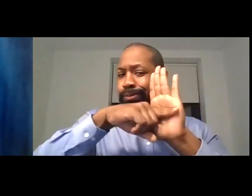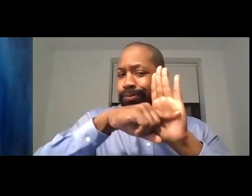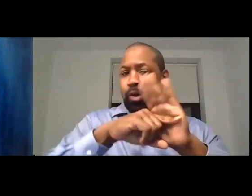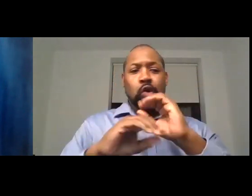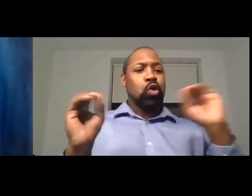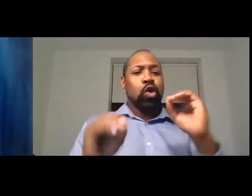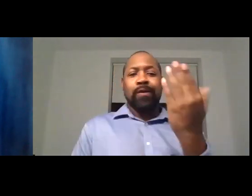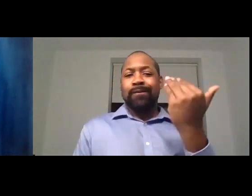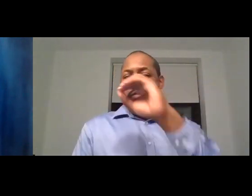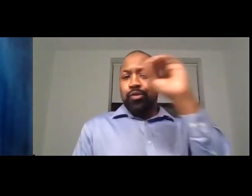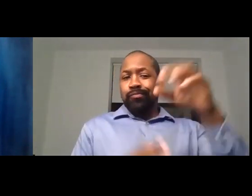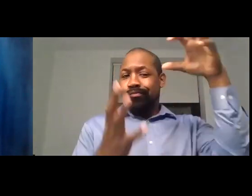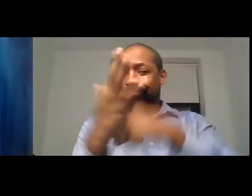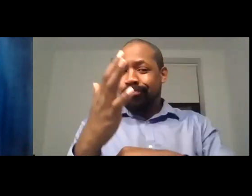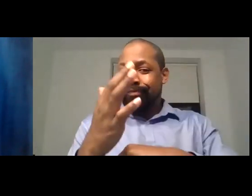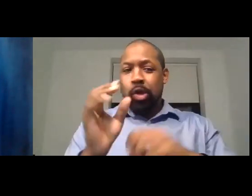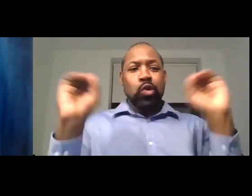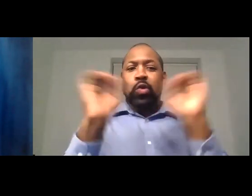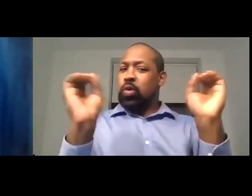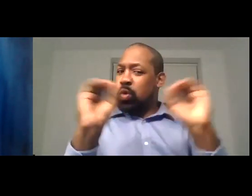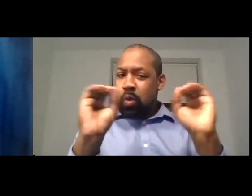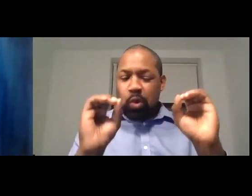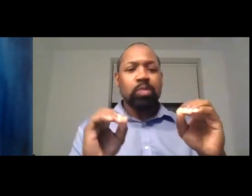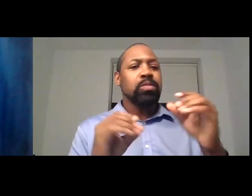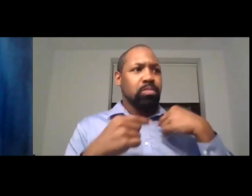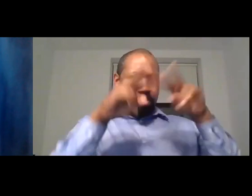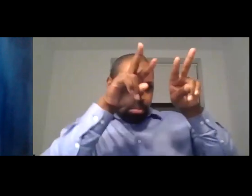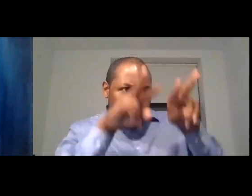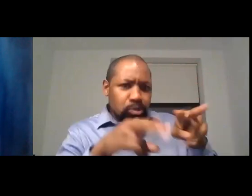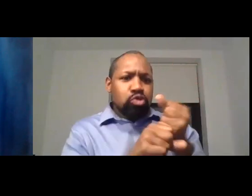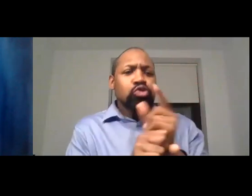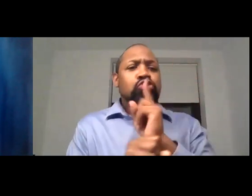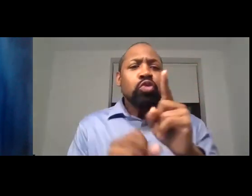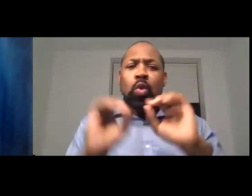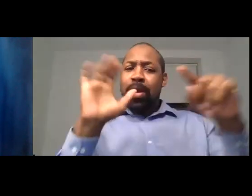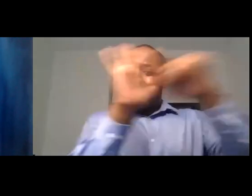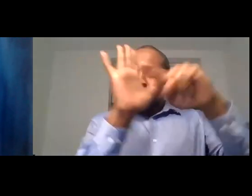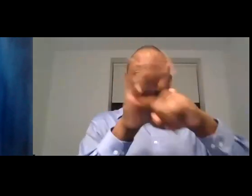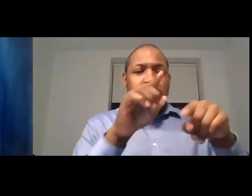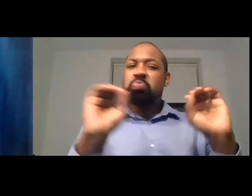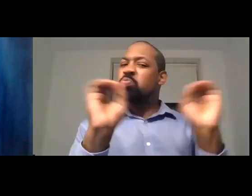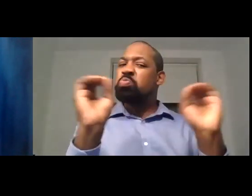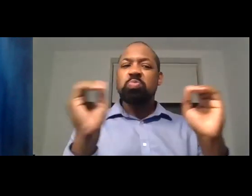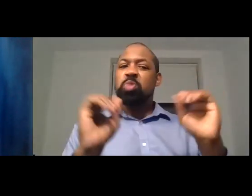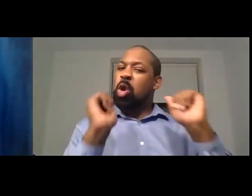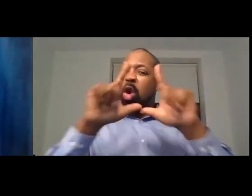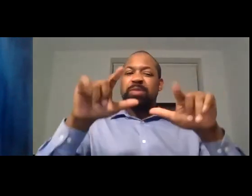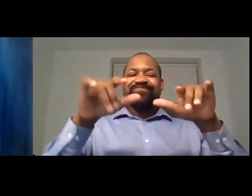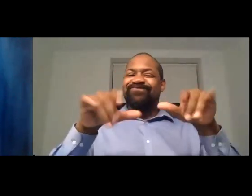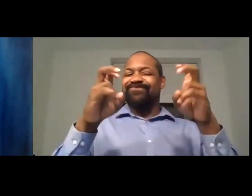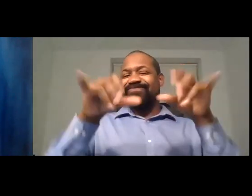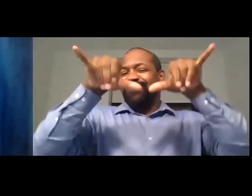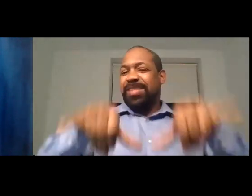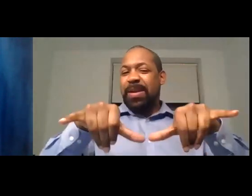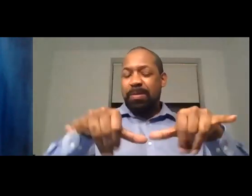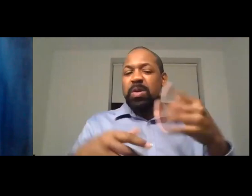good news. There's no 15% cut. Looking through that, there's nothing